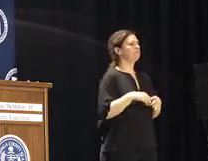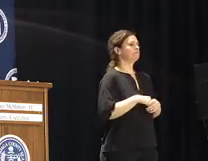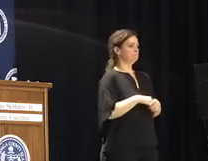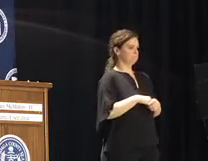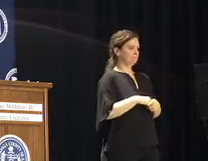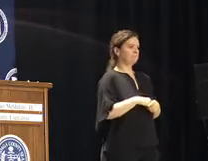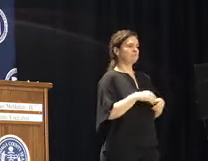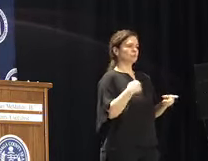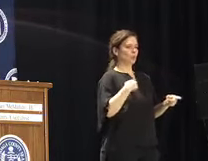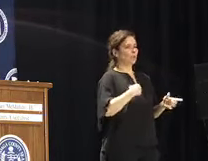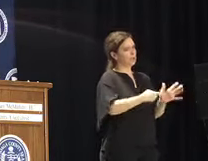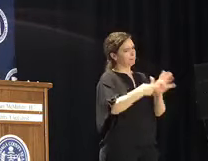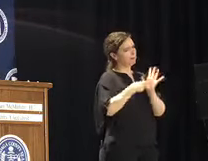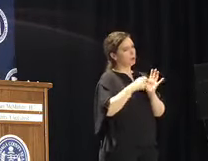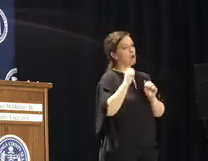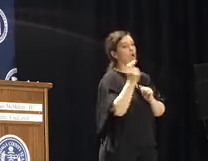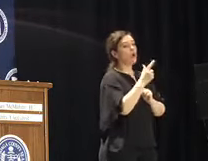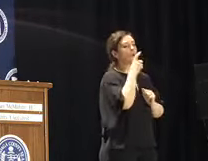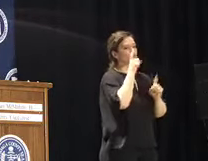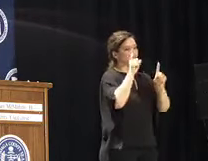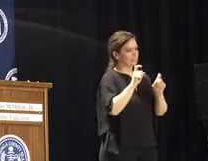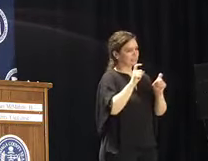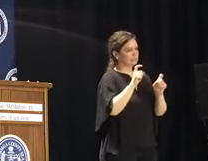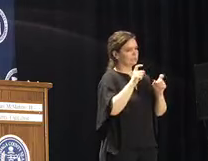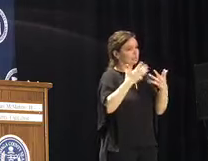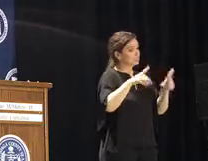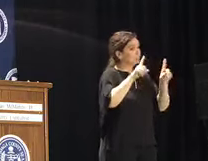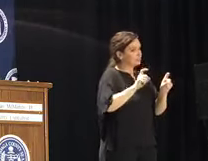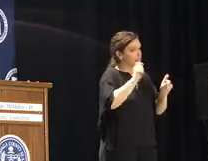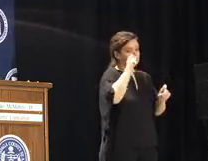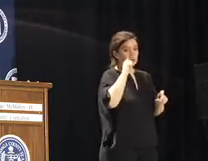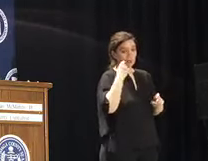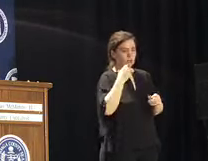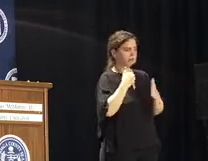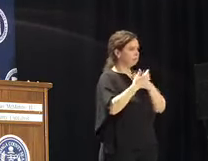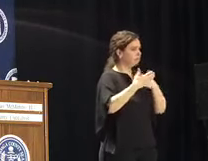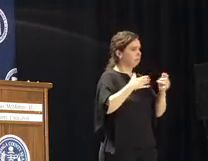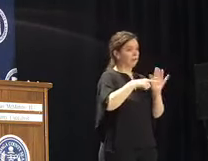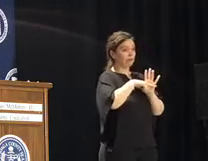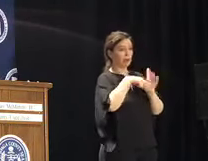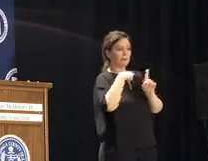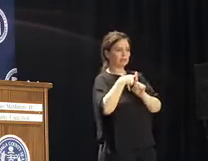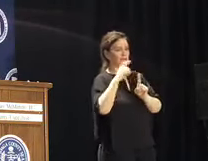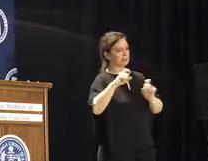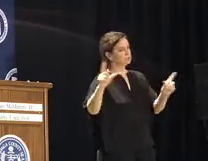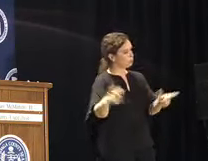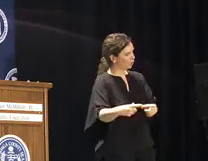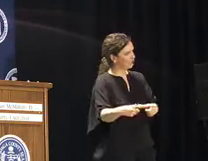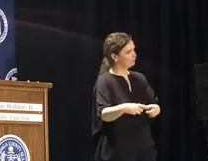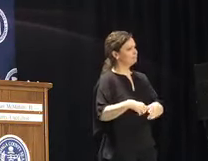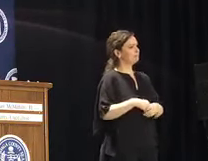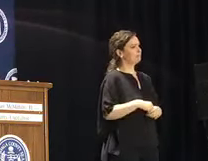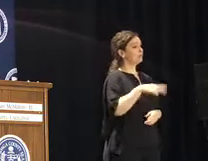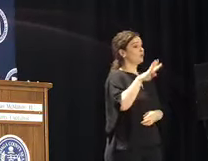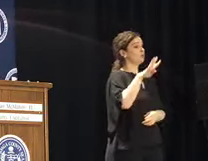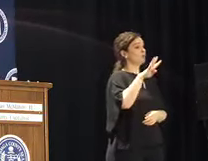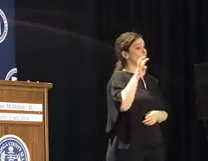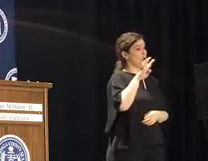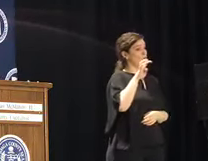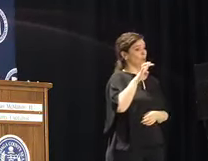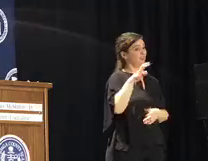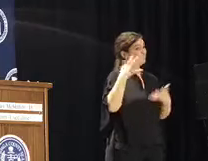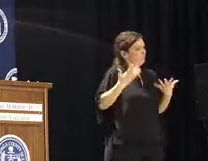Those in quarantine due to possible exposure should stay alert to their symptoms and stay in close contact with their doctor. We are also